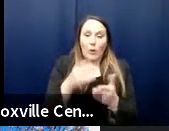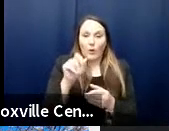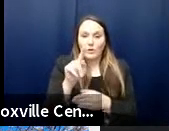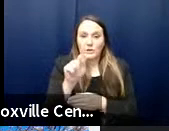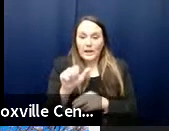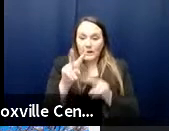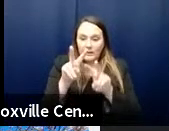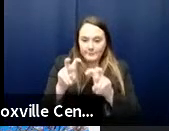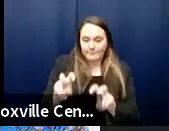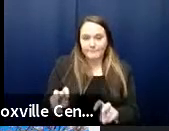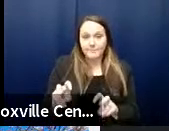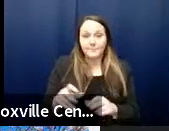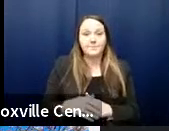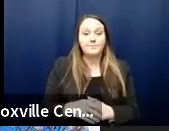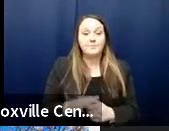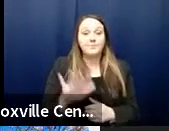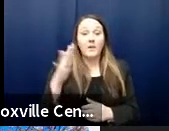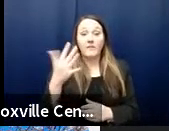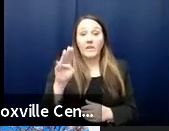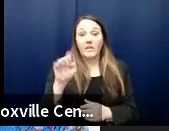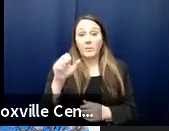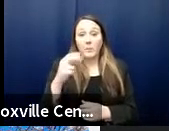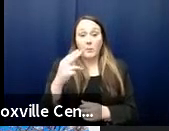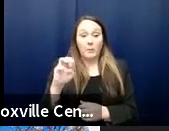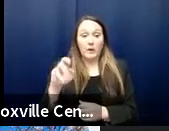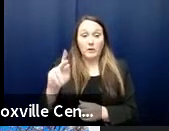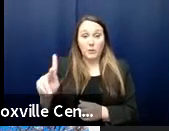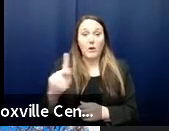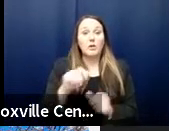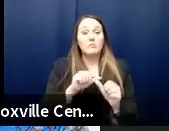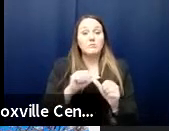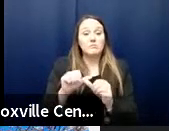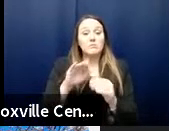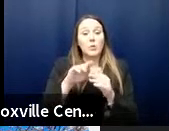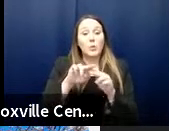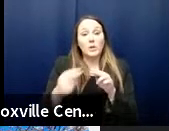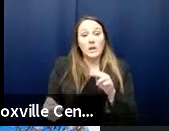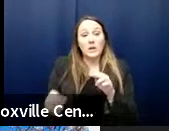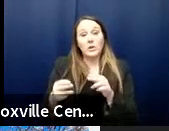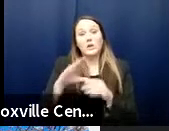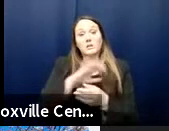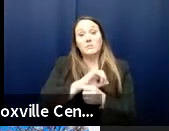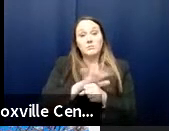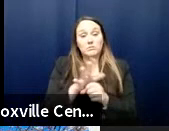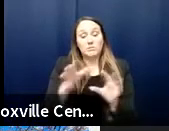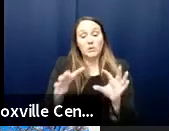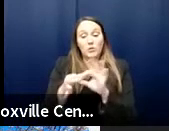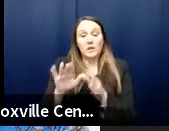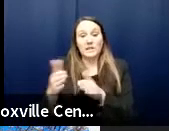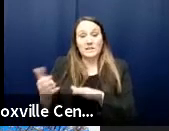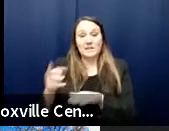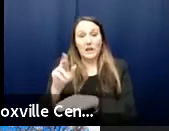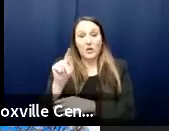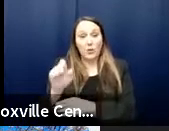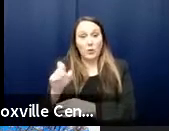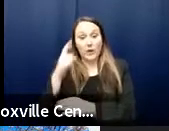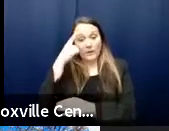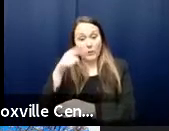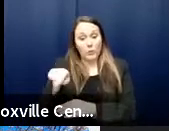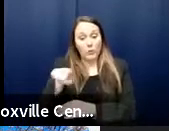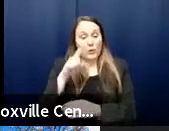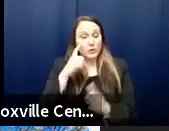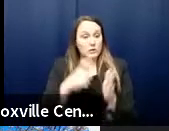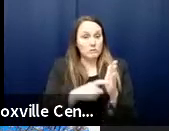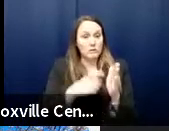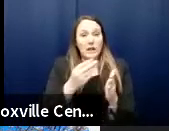consideration. Our 5th benchmark: sustained or decreased COVID-19 related death rate for identified positives and probable